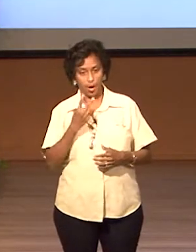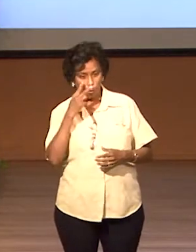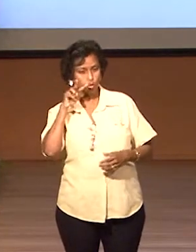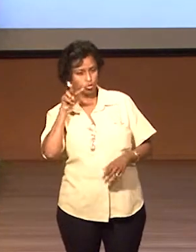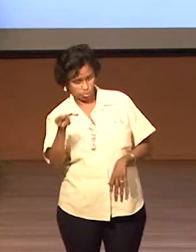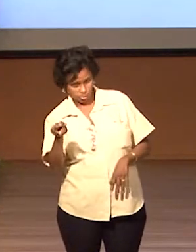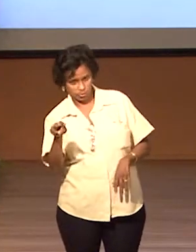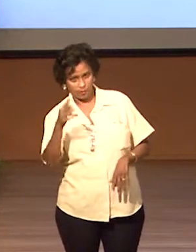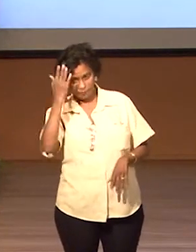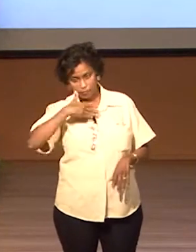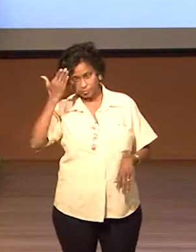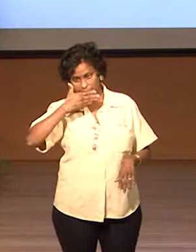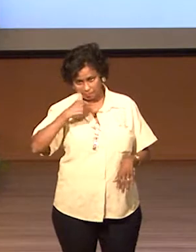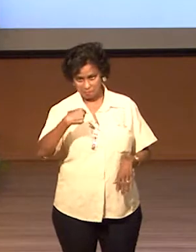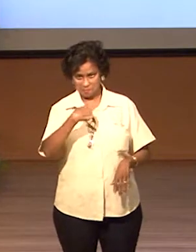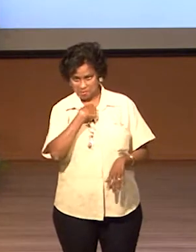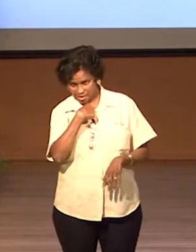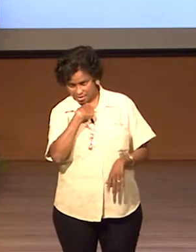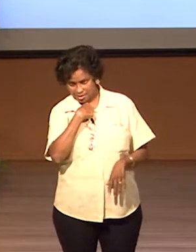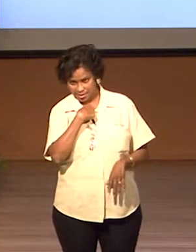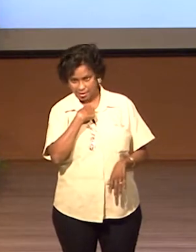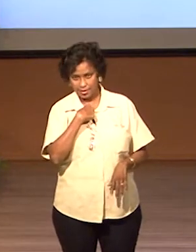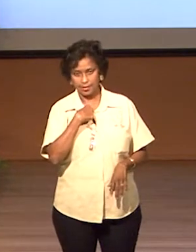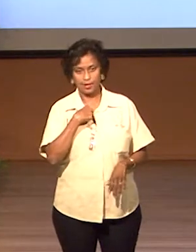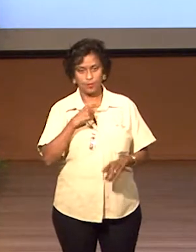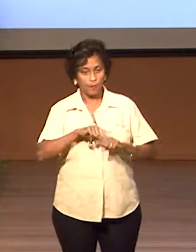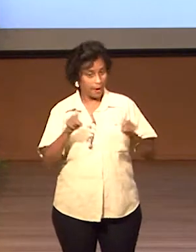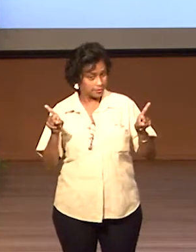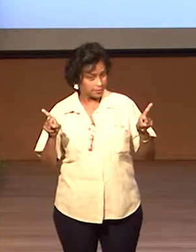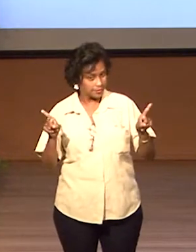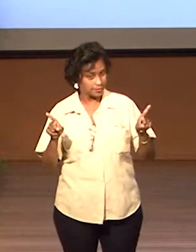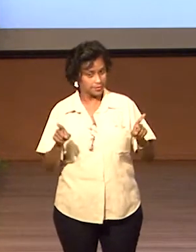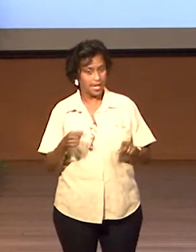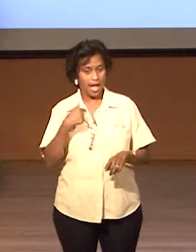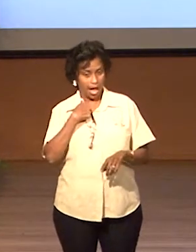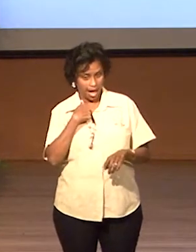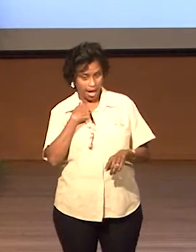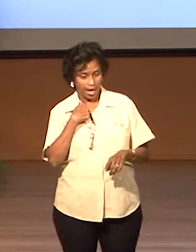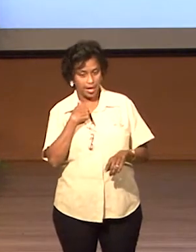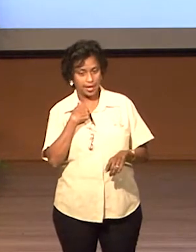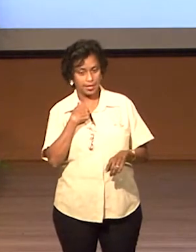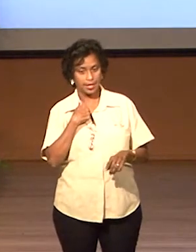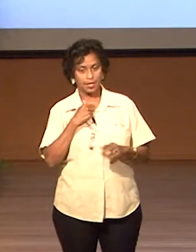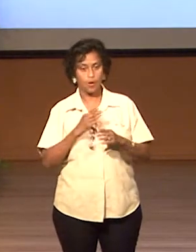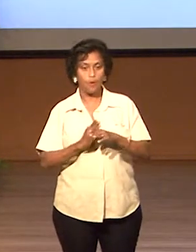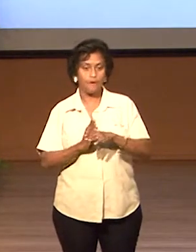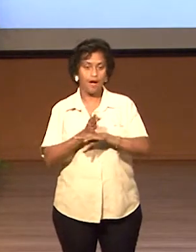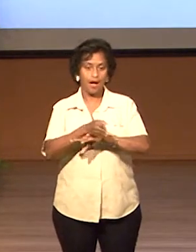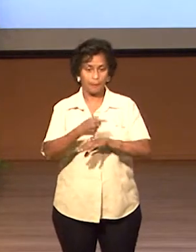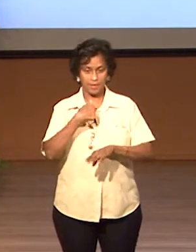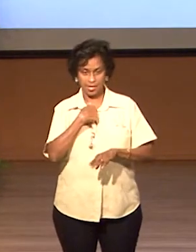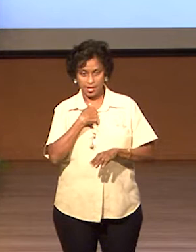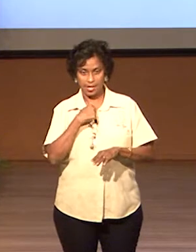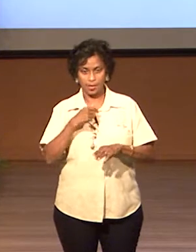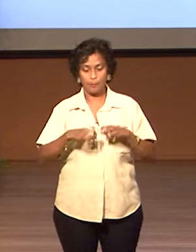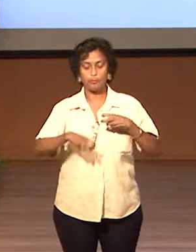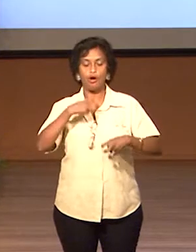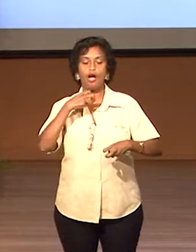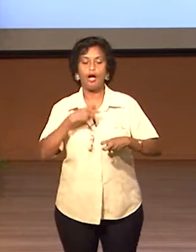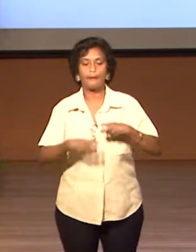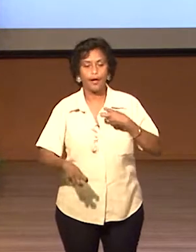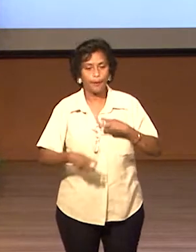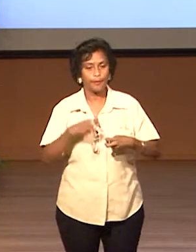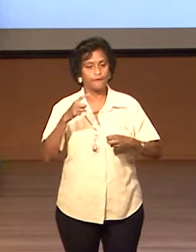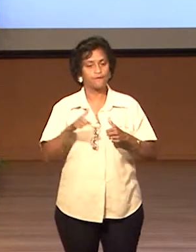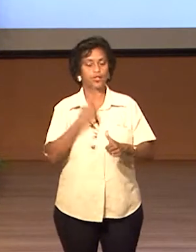we felt that in fighting stigma, in consciously trying to overcome the effect of stigma, you would be in